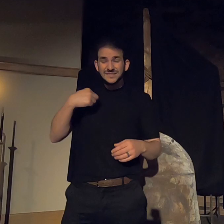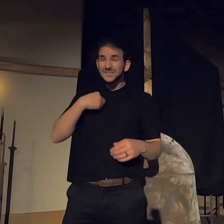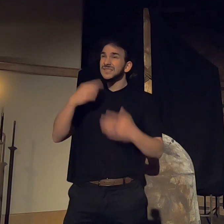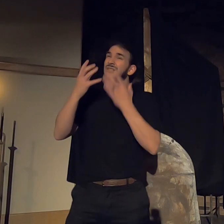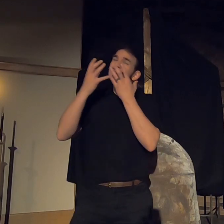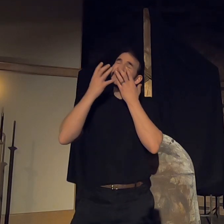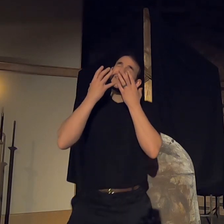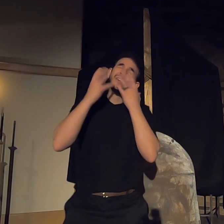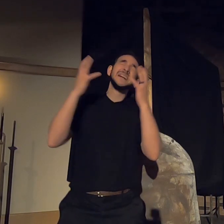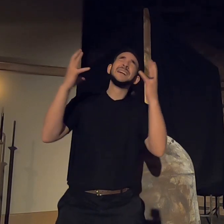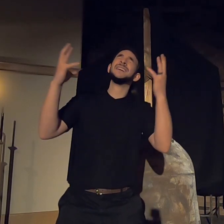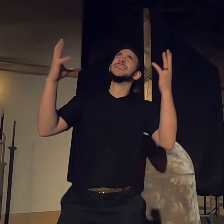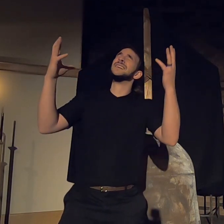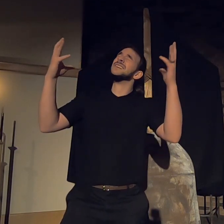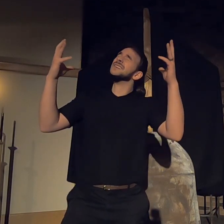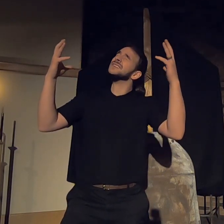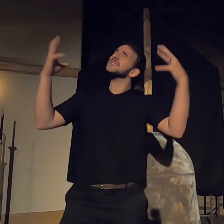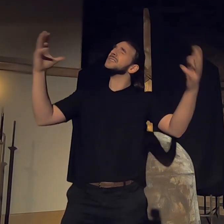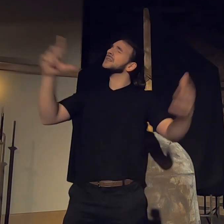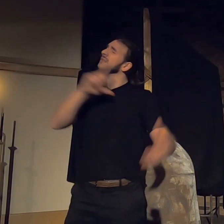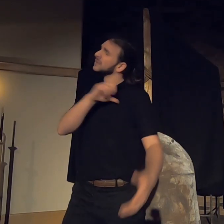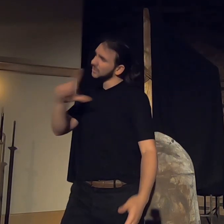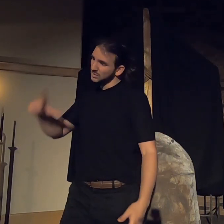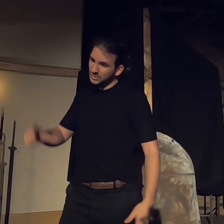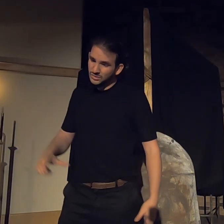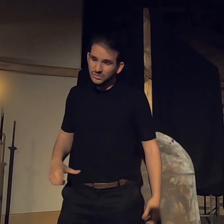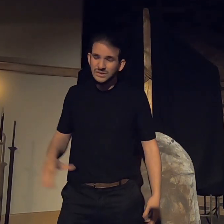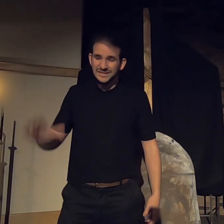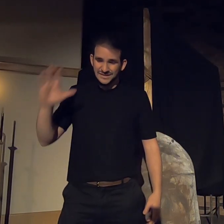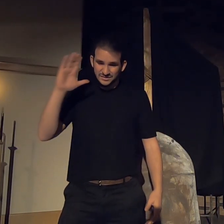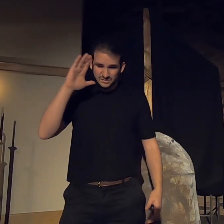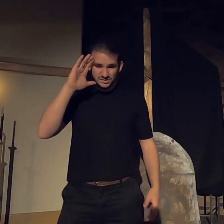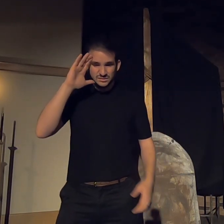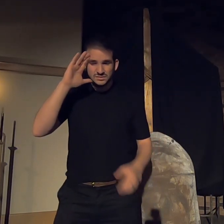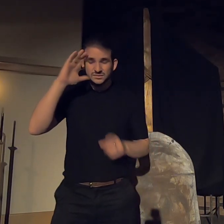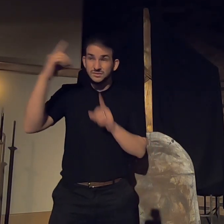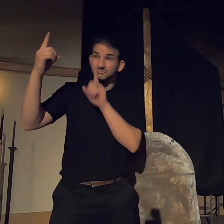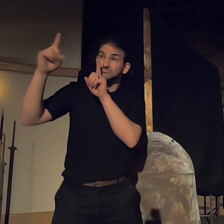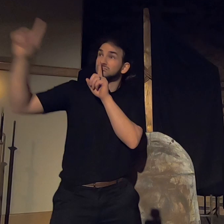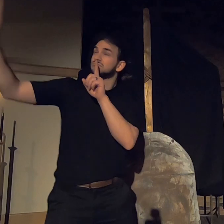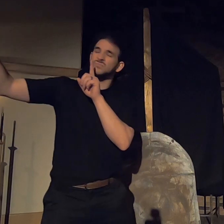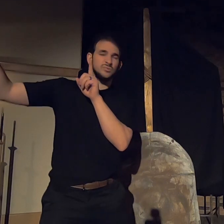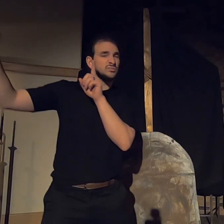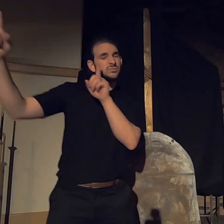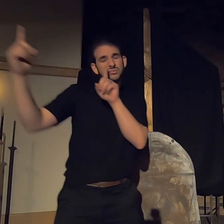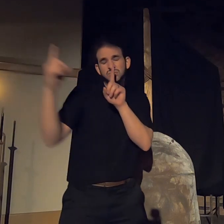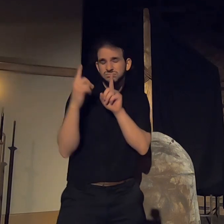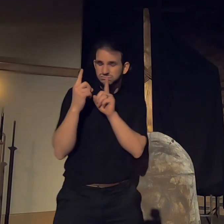When I cried out, the Lord listened and did not turn